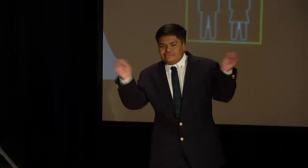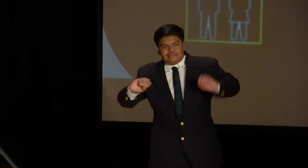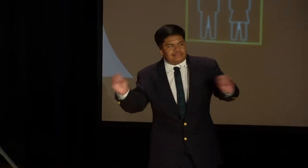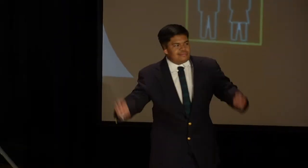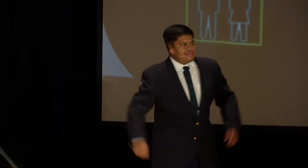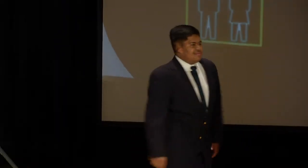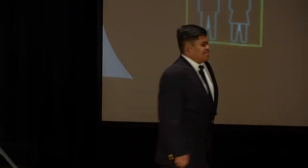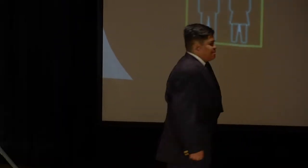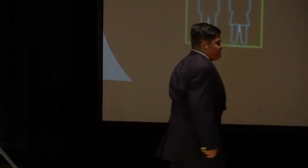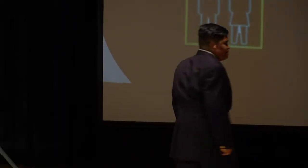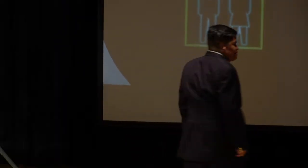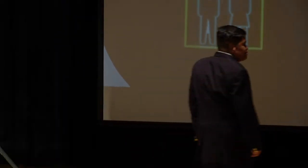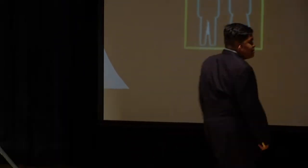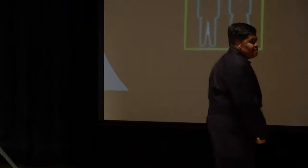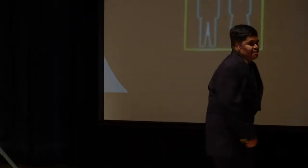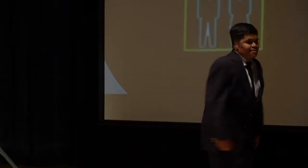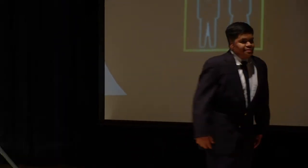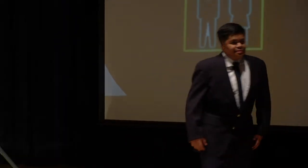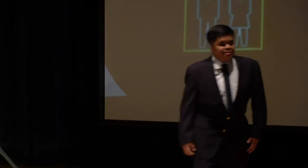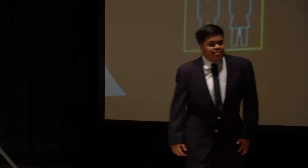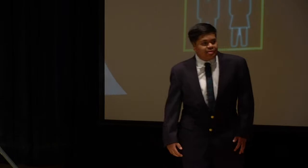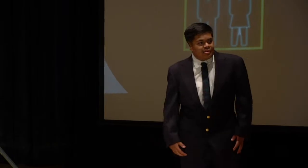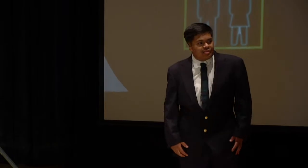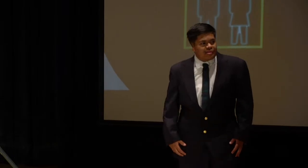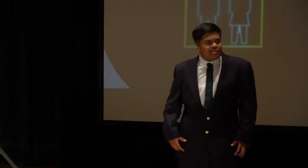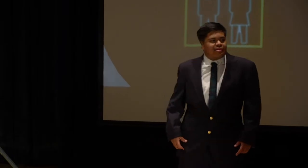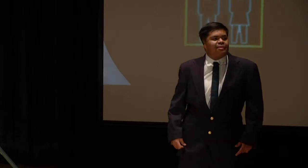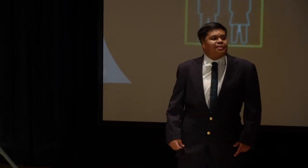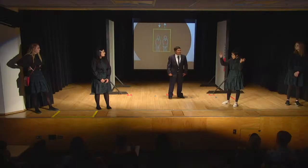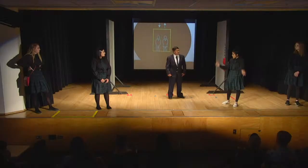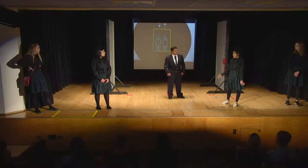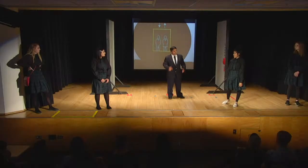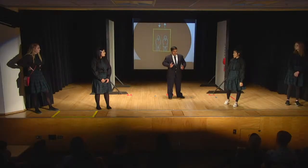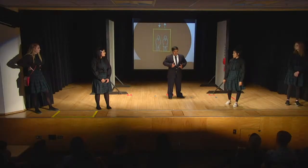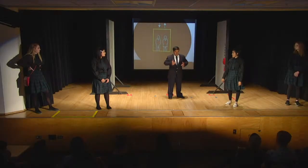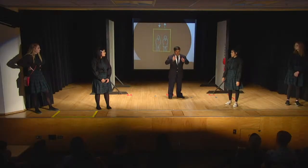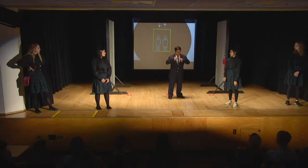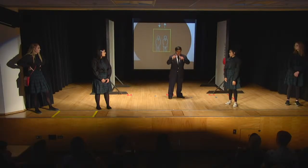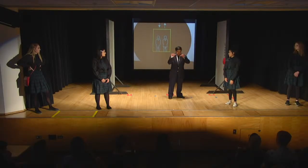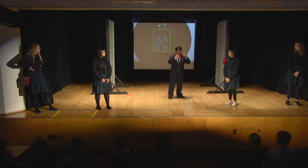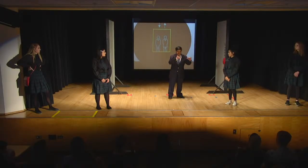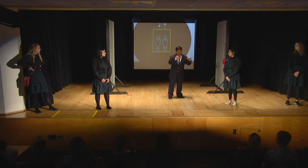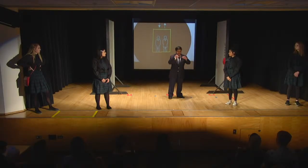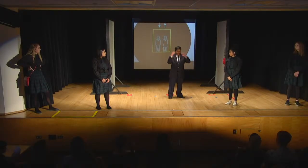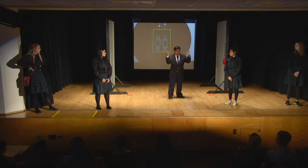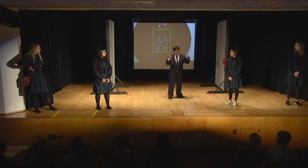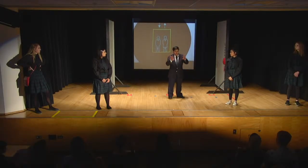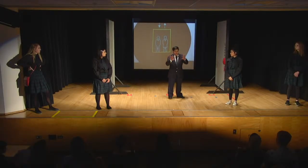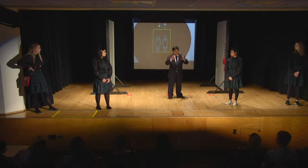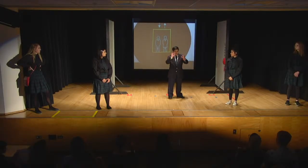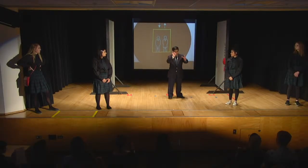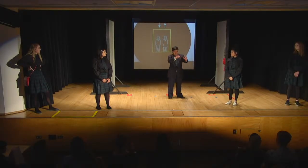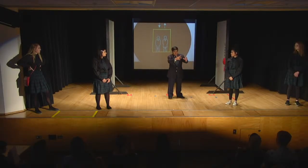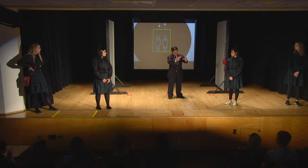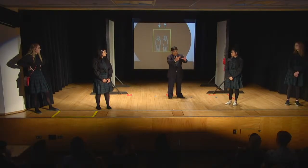Just Sam. Nothing to see here. Sam, you forgot your quote about life. No, there's really nothing to